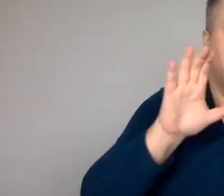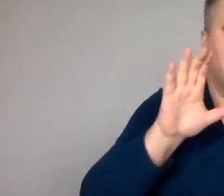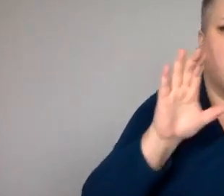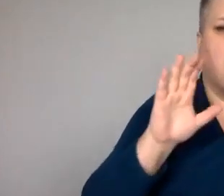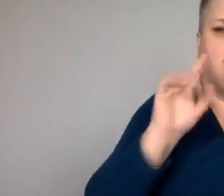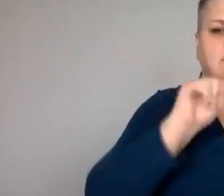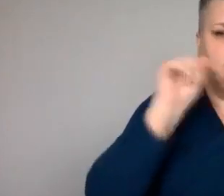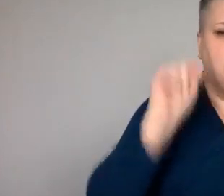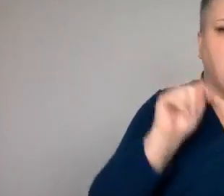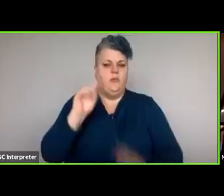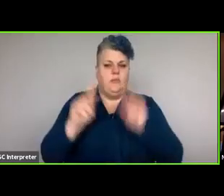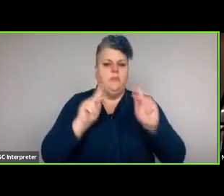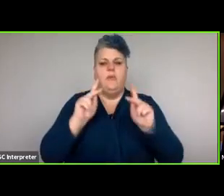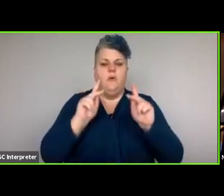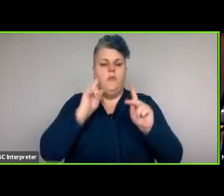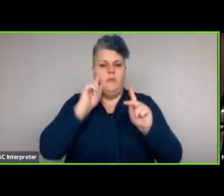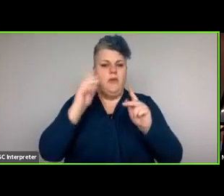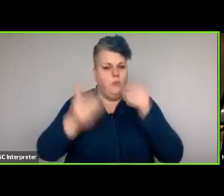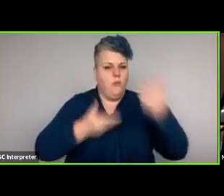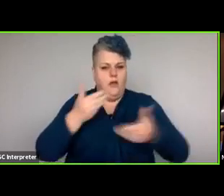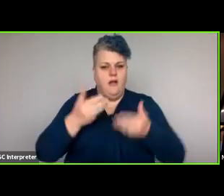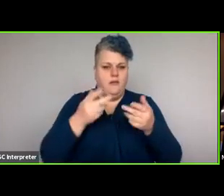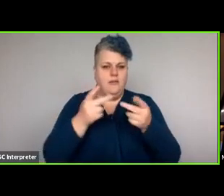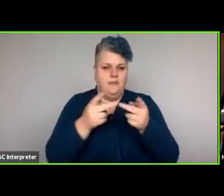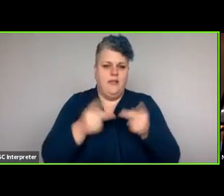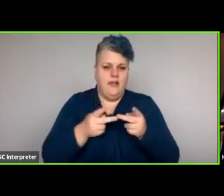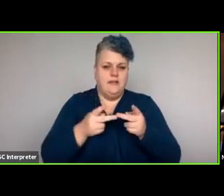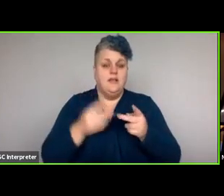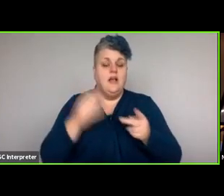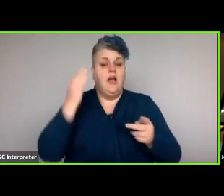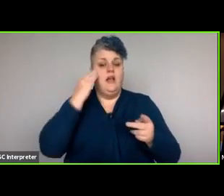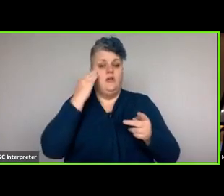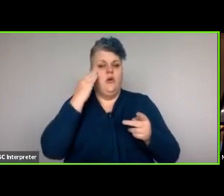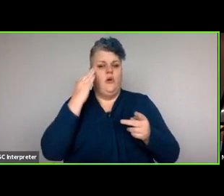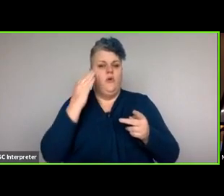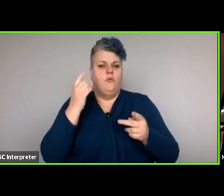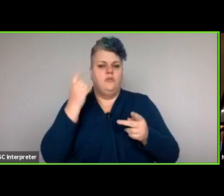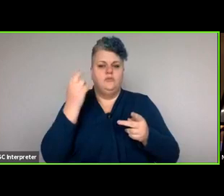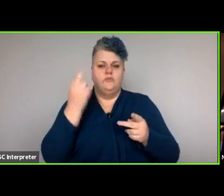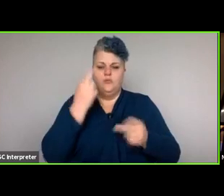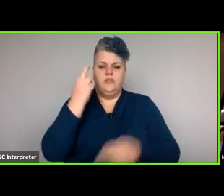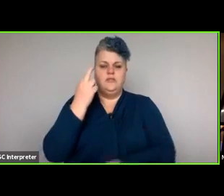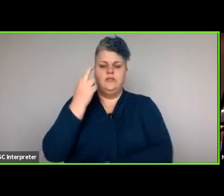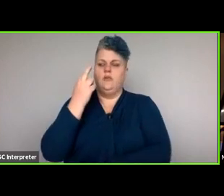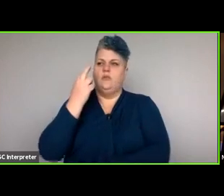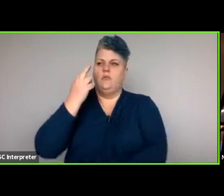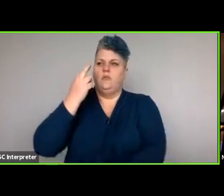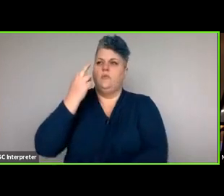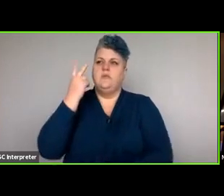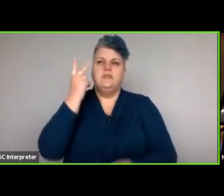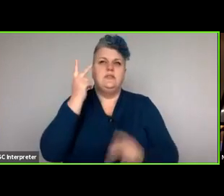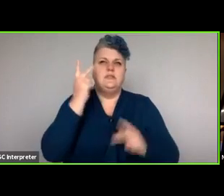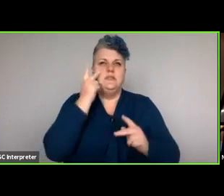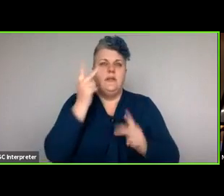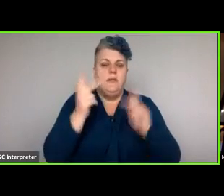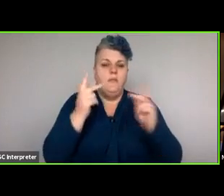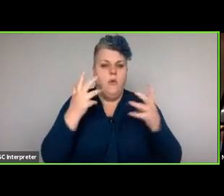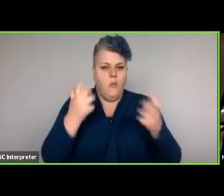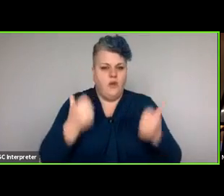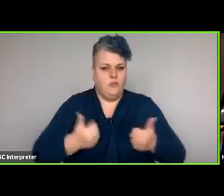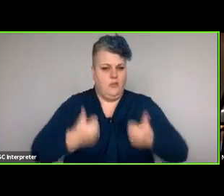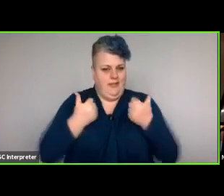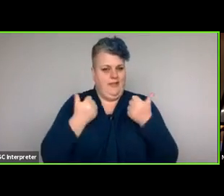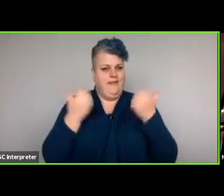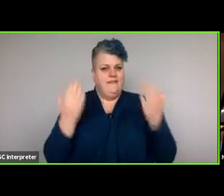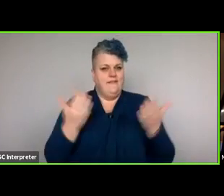welcoming place. I think it is certainly one of the reasons that we see people want to live in Toledo